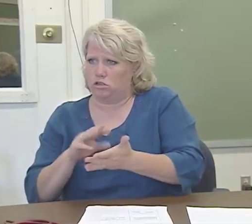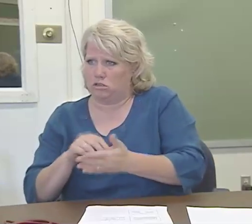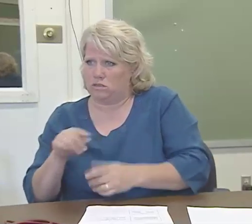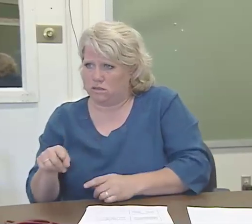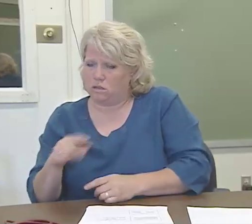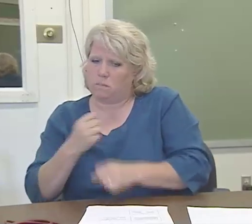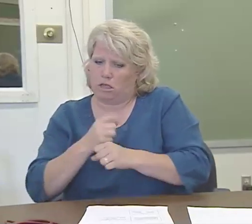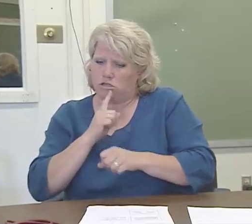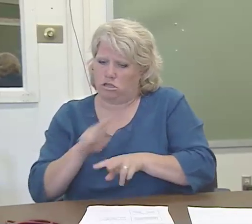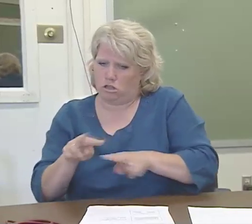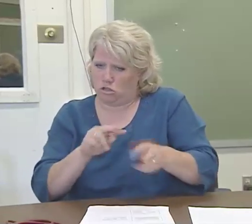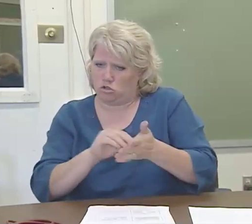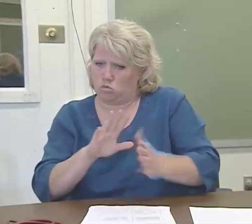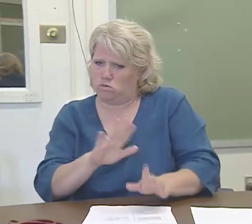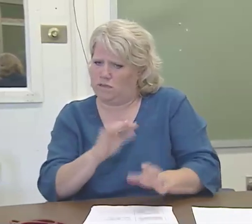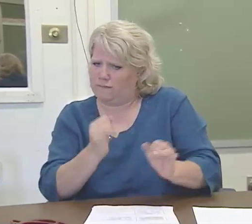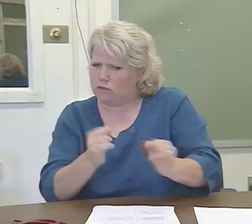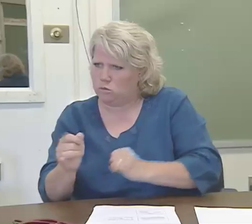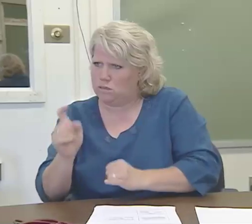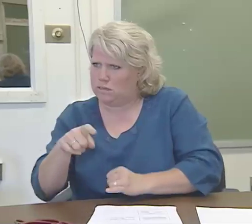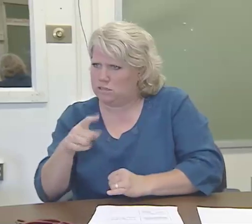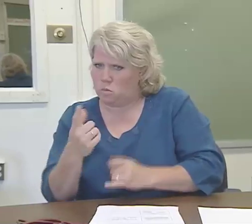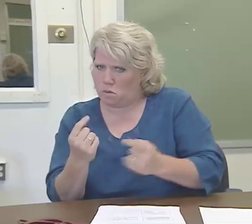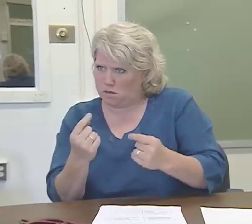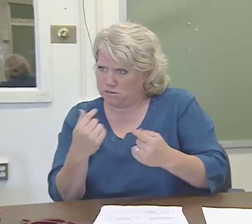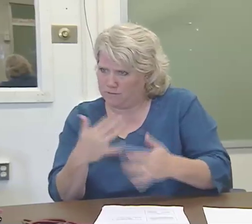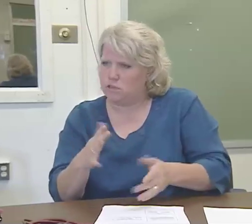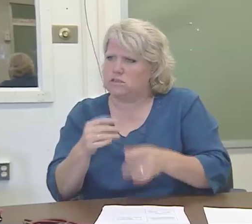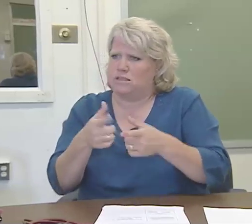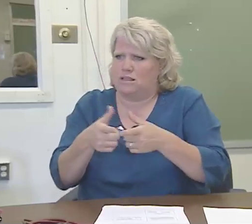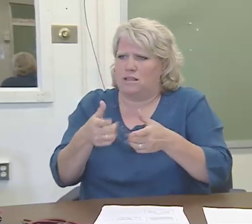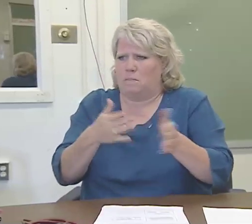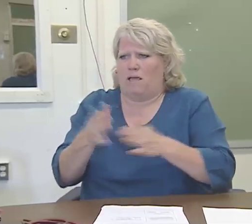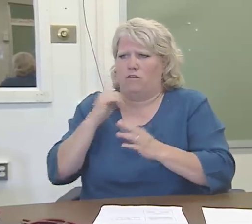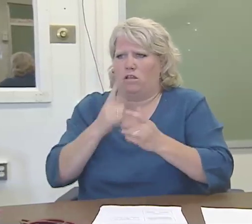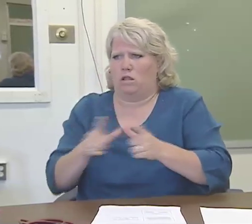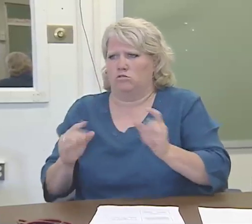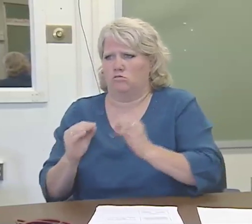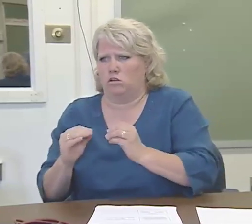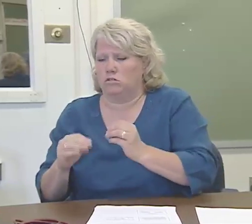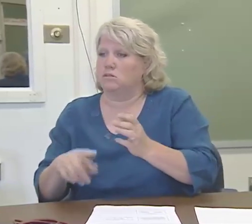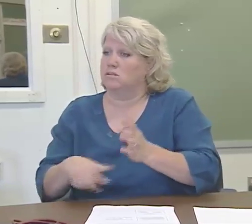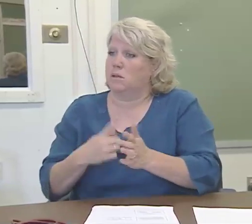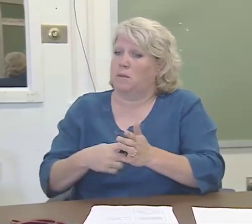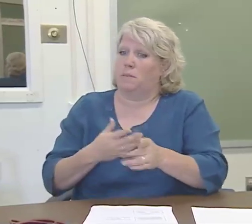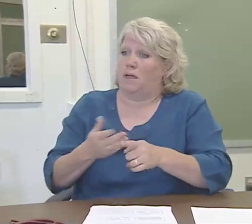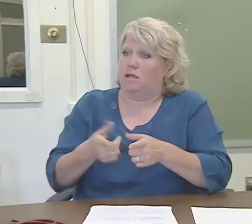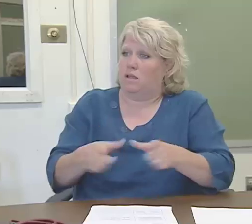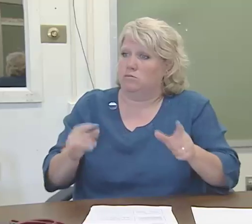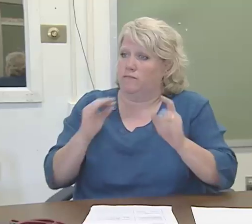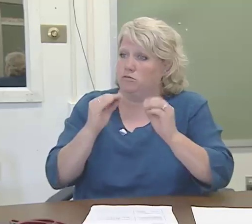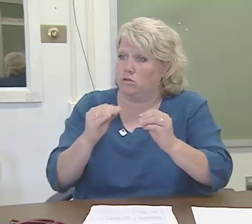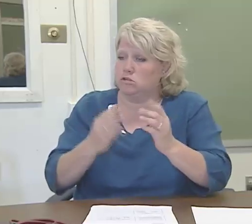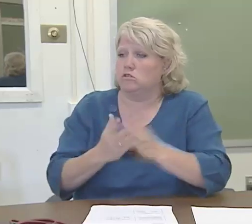as individual teachers, looking at their students, looking at where the student is, and planning for language and